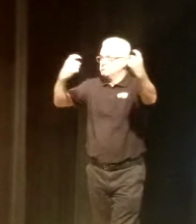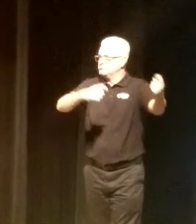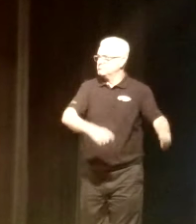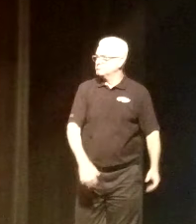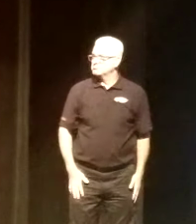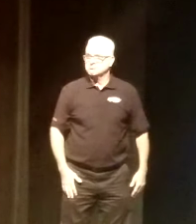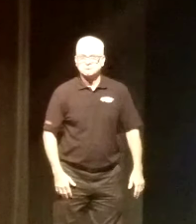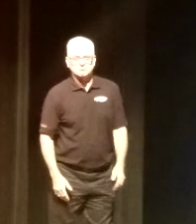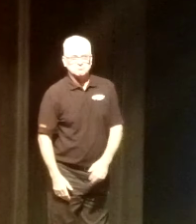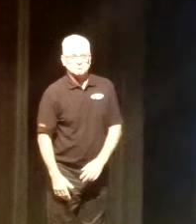questions from the group?